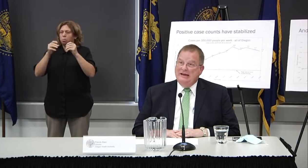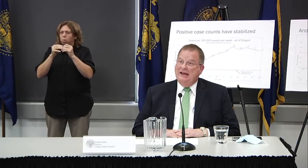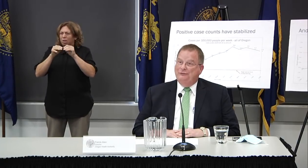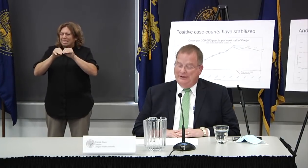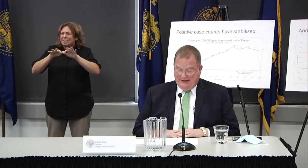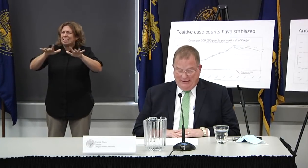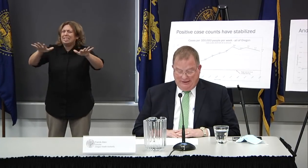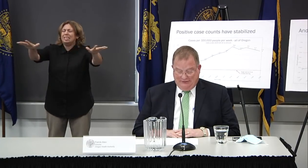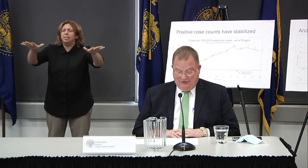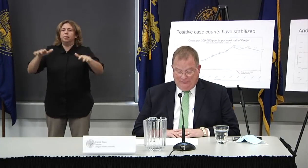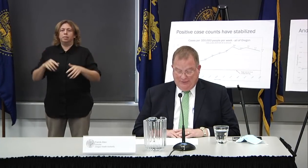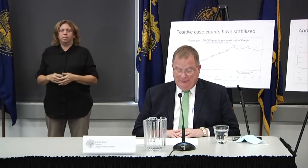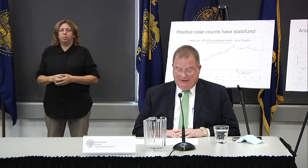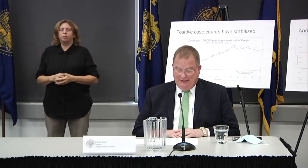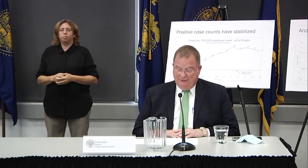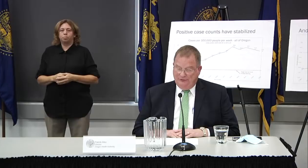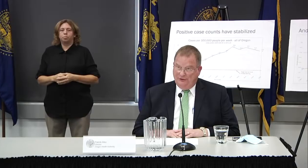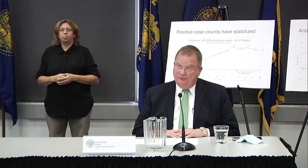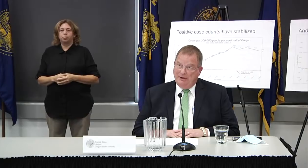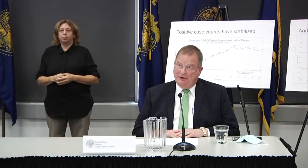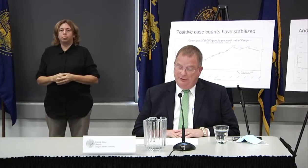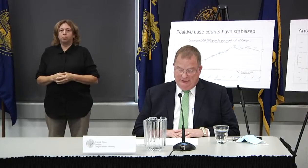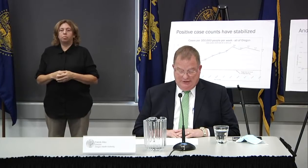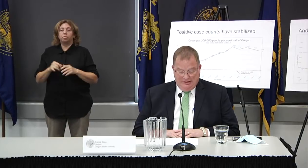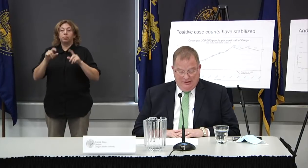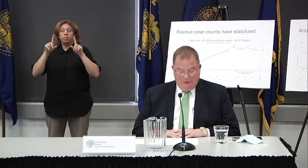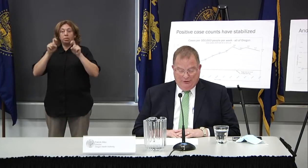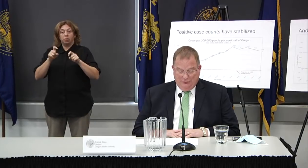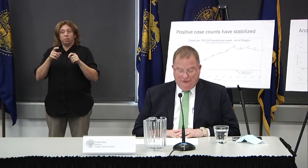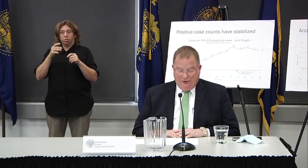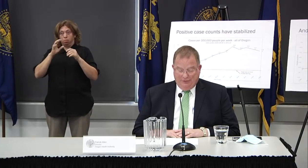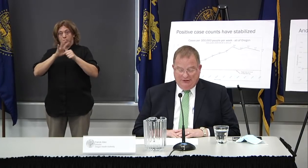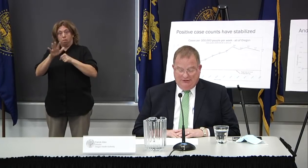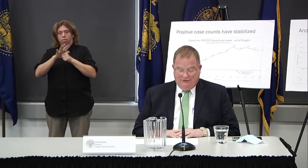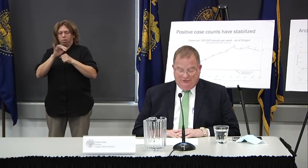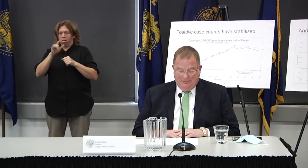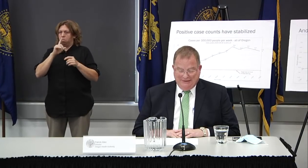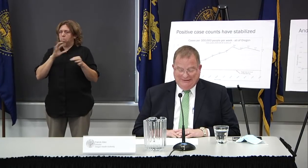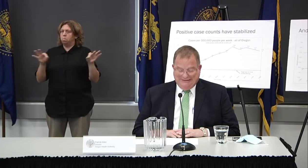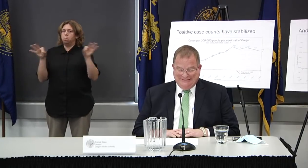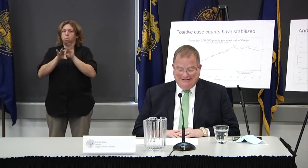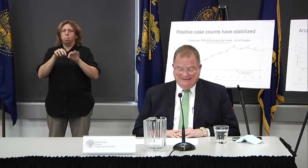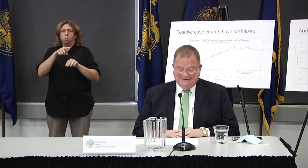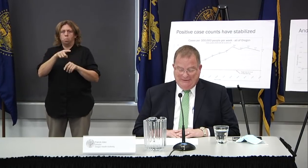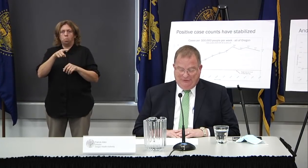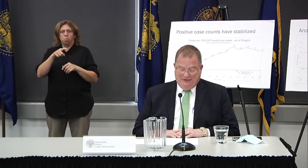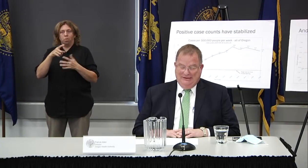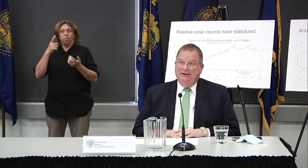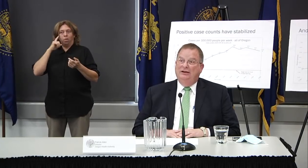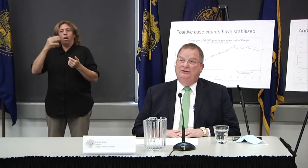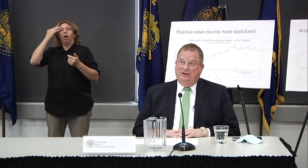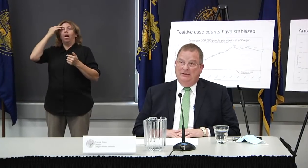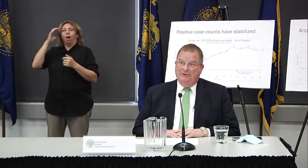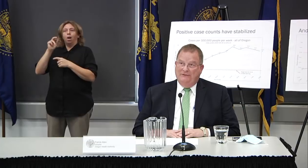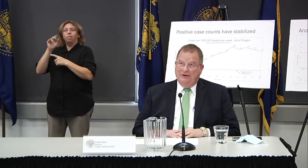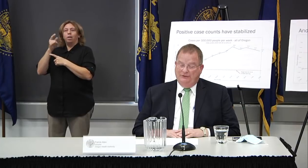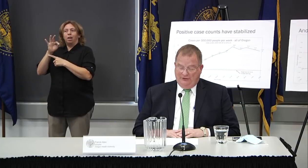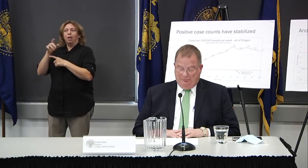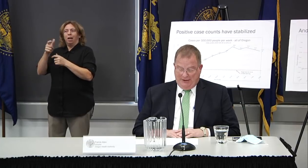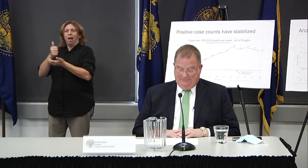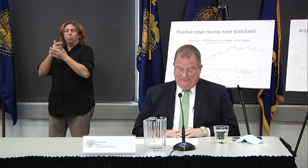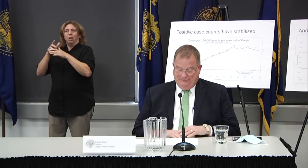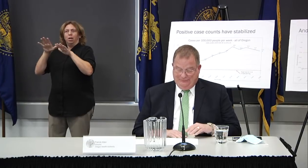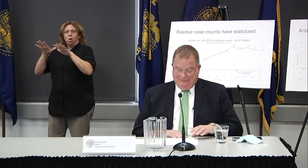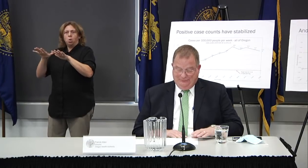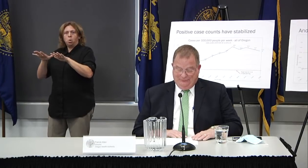COVID-19. If we cannot test people and get the results back quickly, we lose our ability to take steps to keep the virus